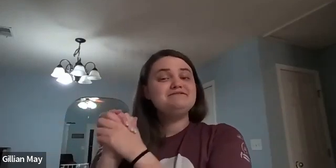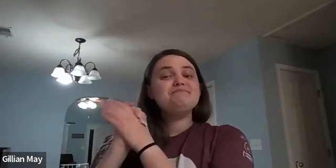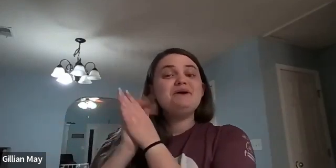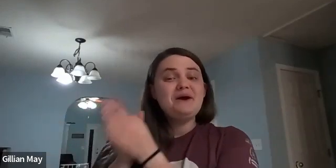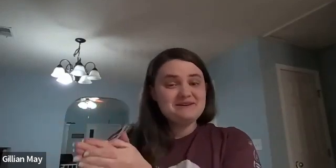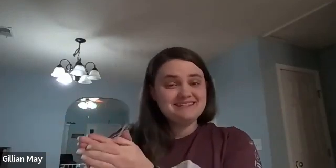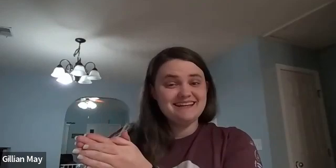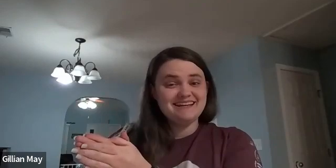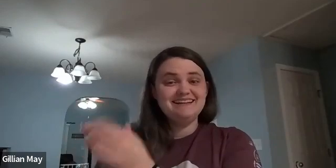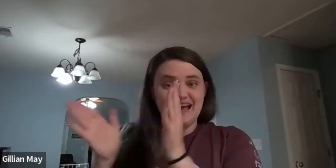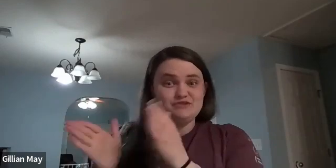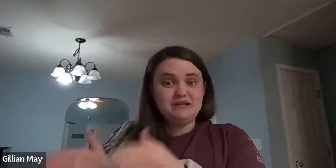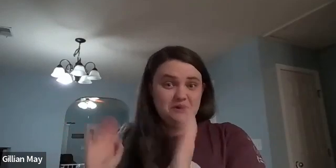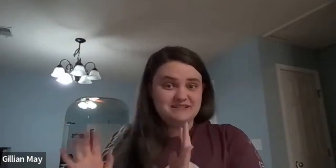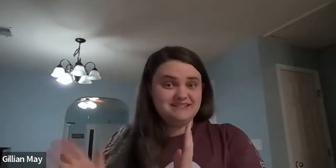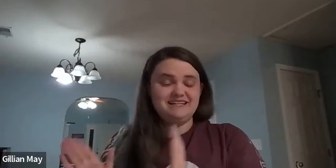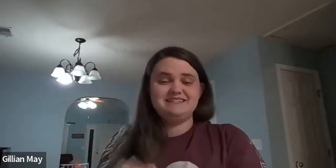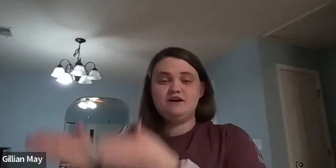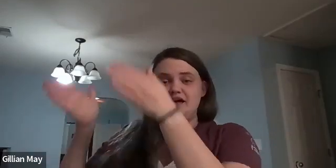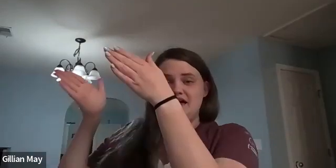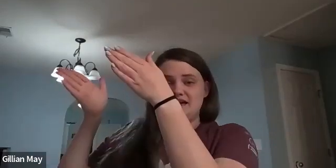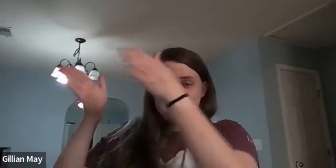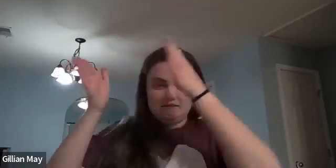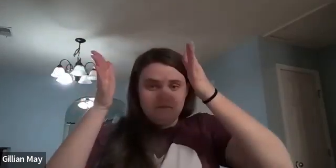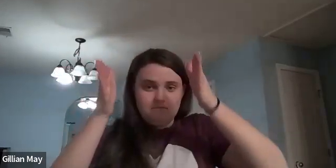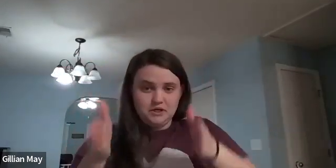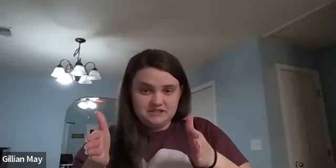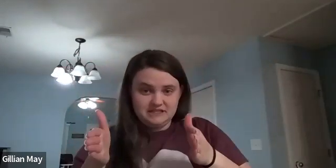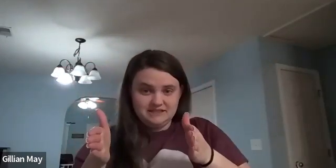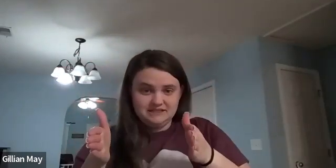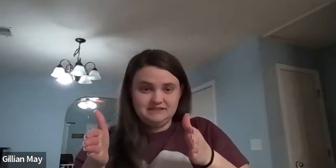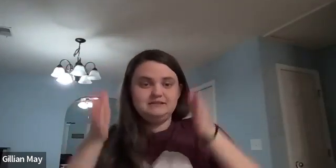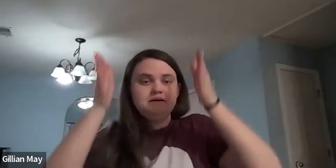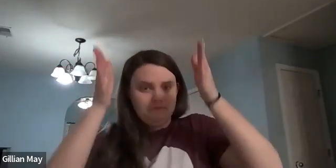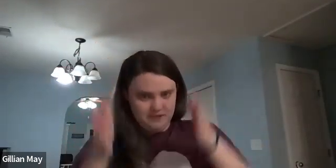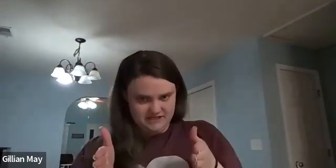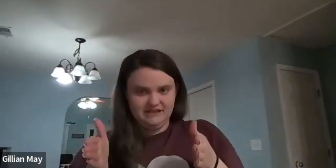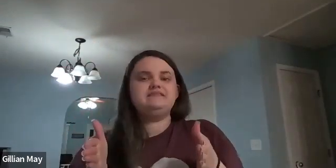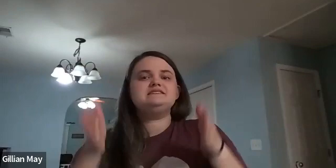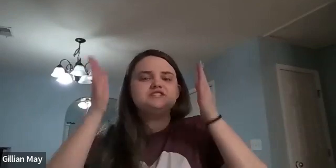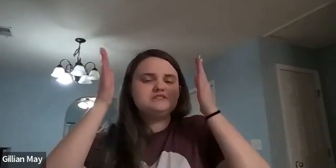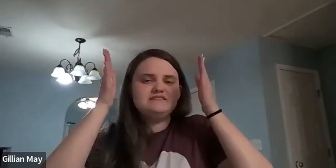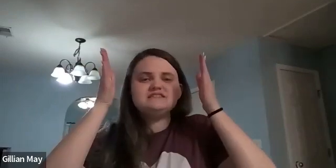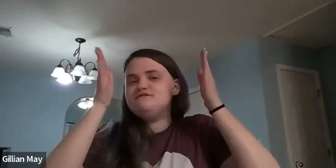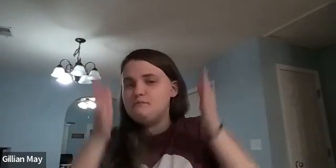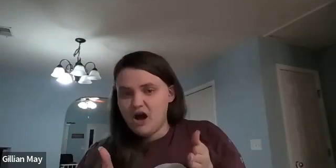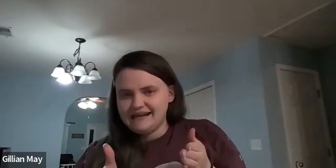for person, actual like person itself is person. Like this is just like the sign for